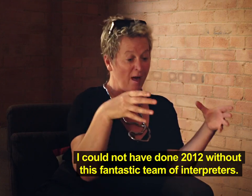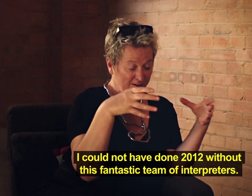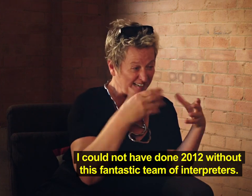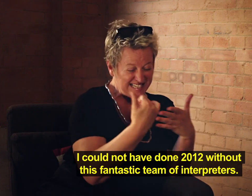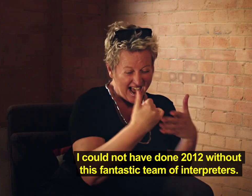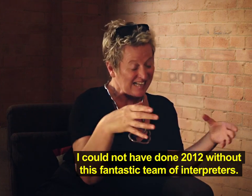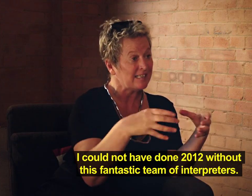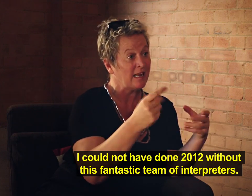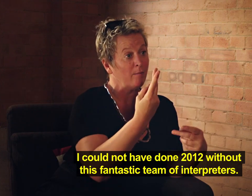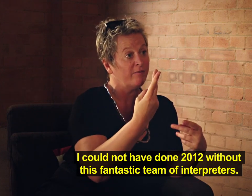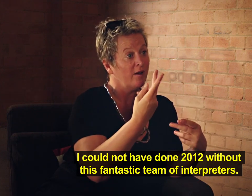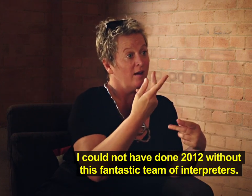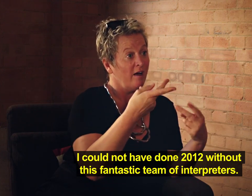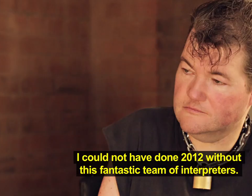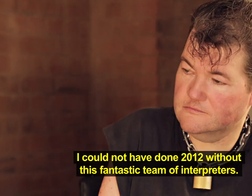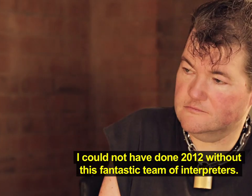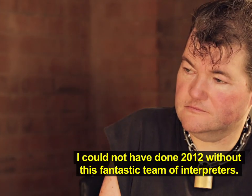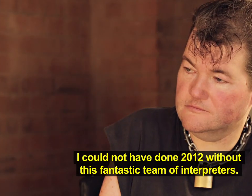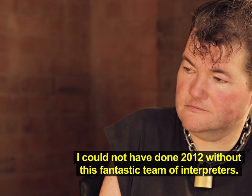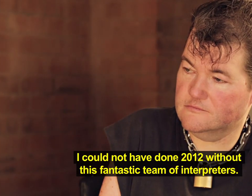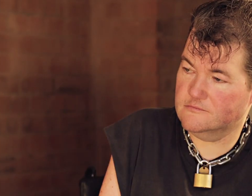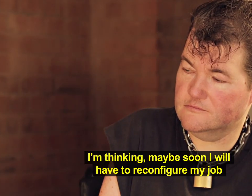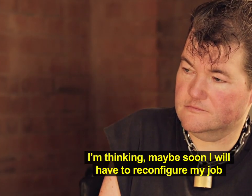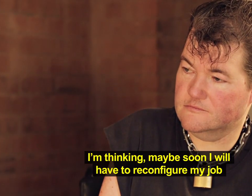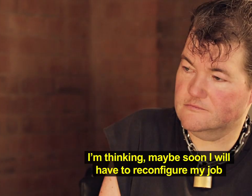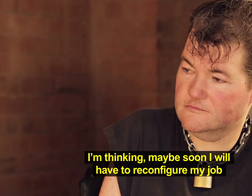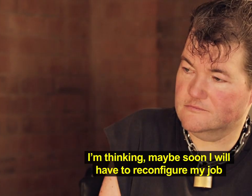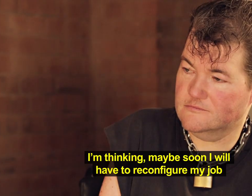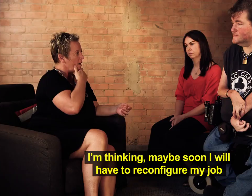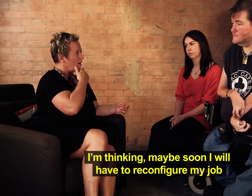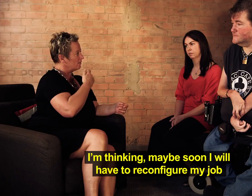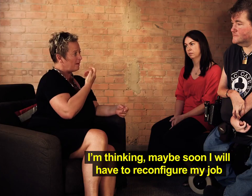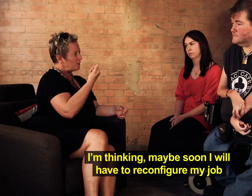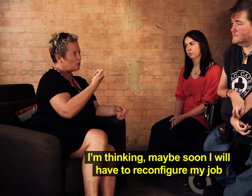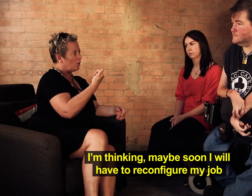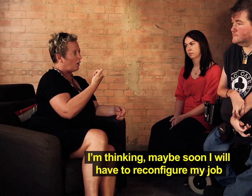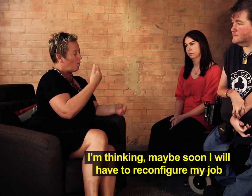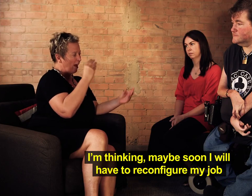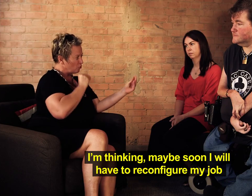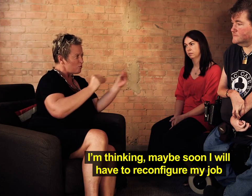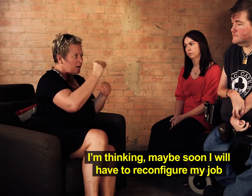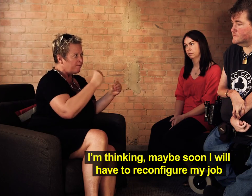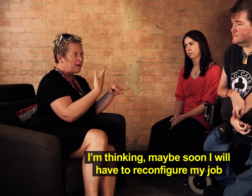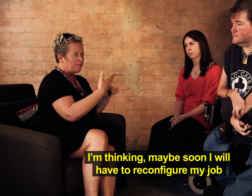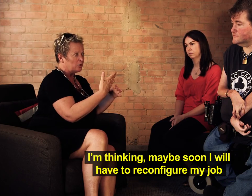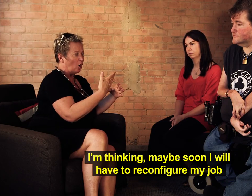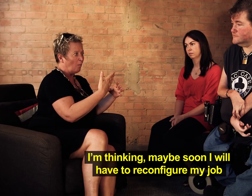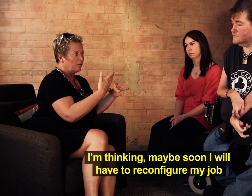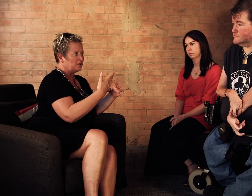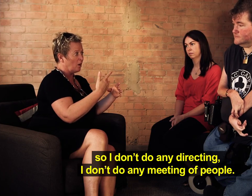this fantastic team of interpreters. I'm thinking, maybe soon I will have to reconfigure my job. So I